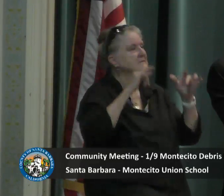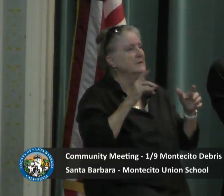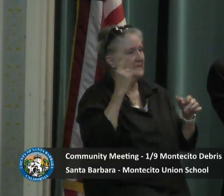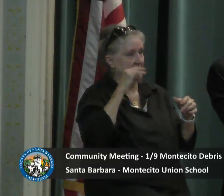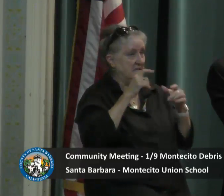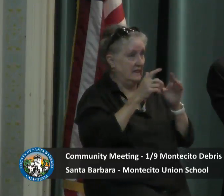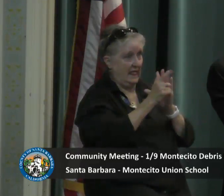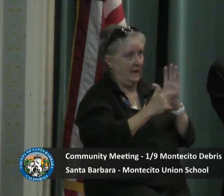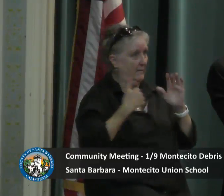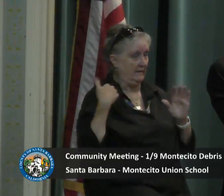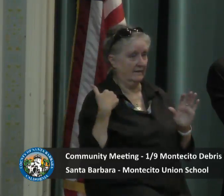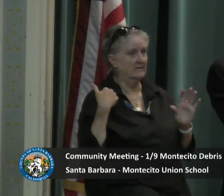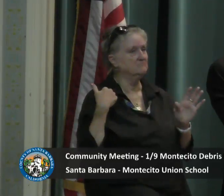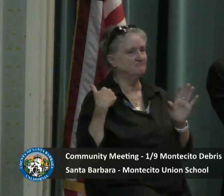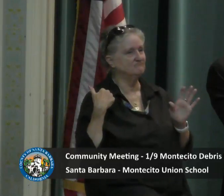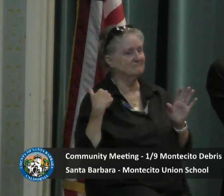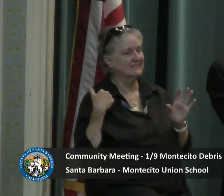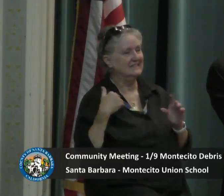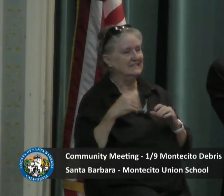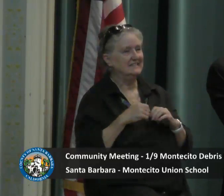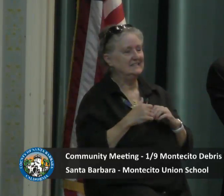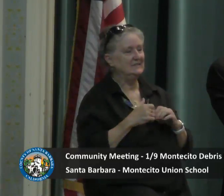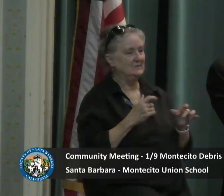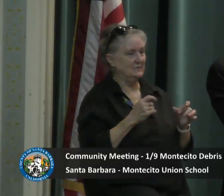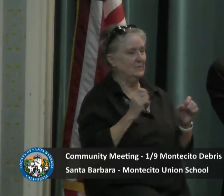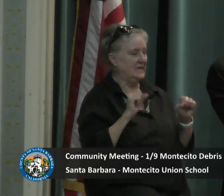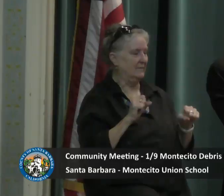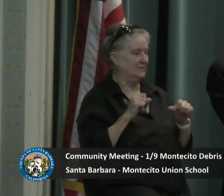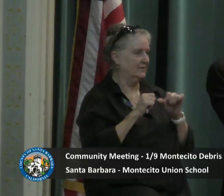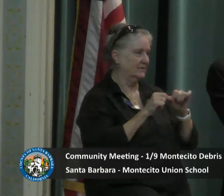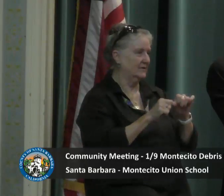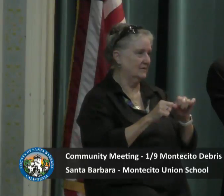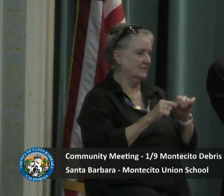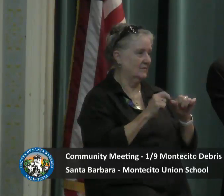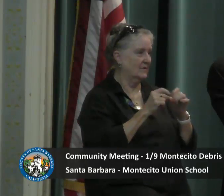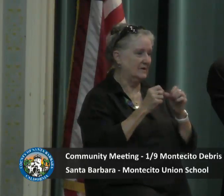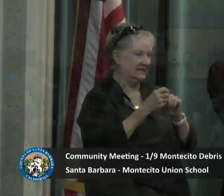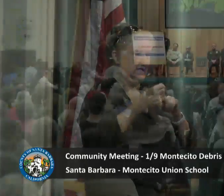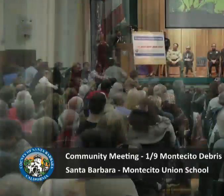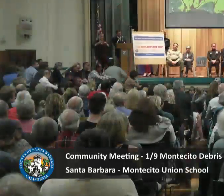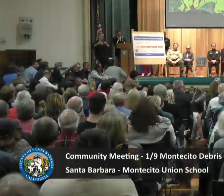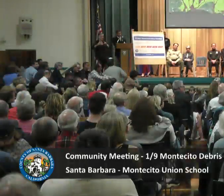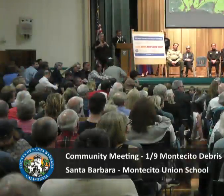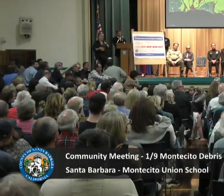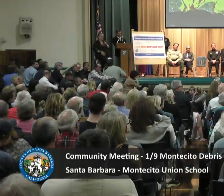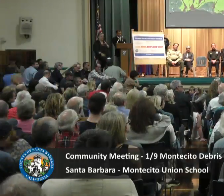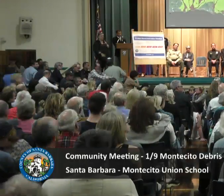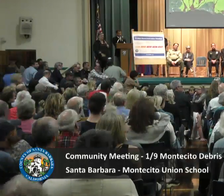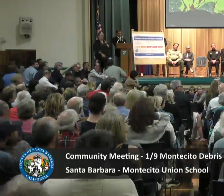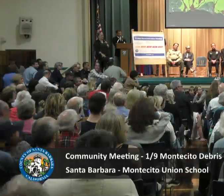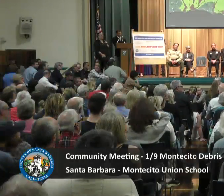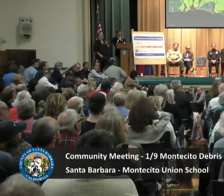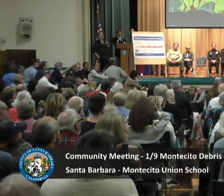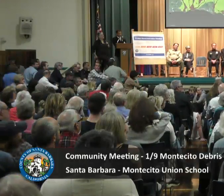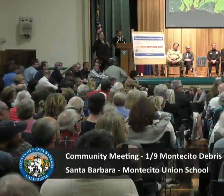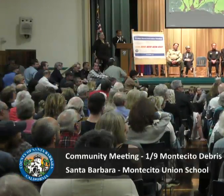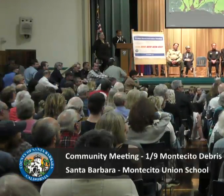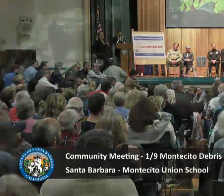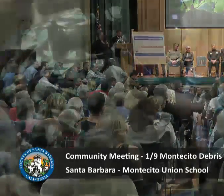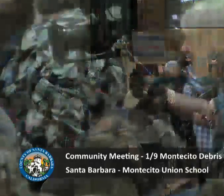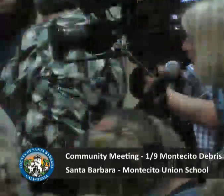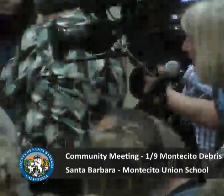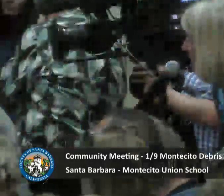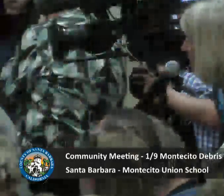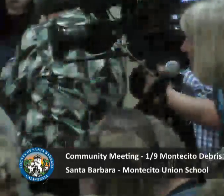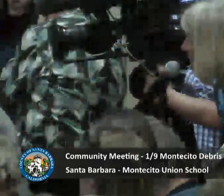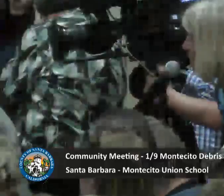liability, we'll be able to hopefully expand. So have the homes in those neighborhoods